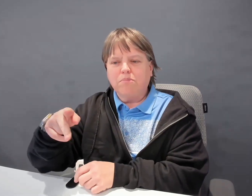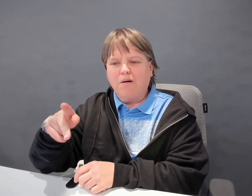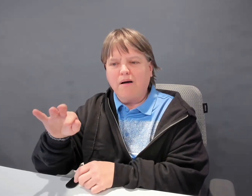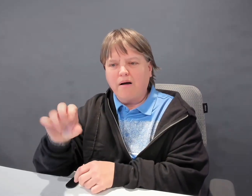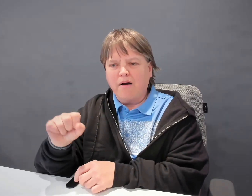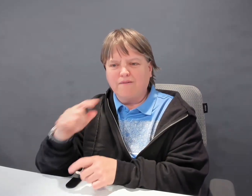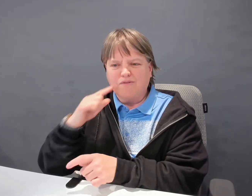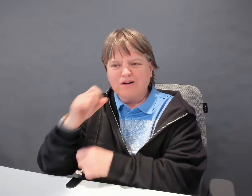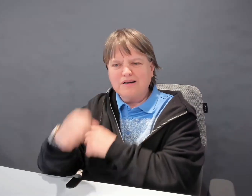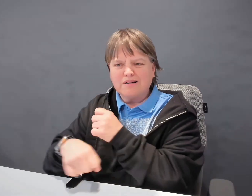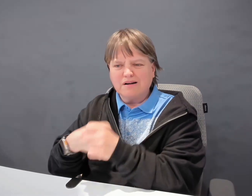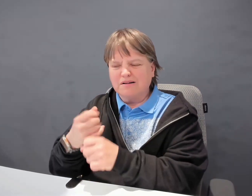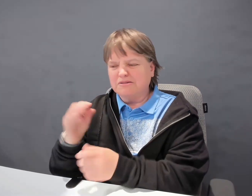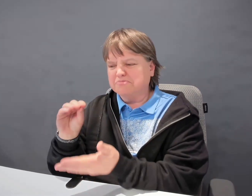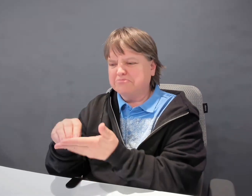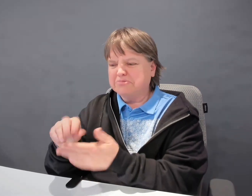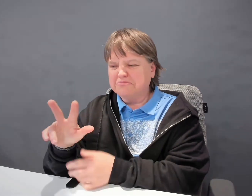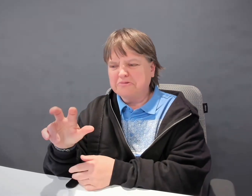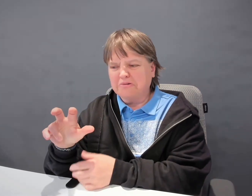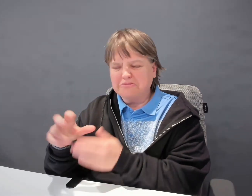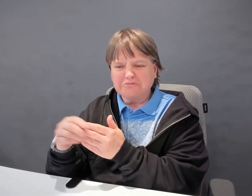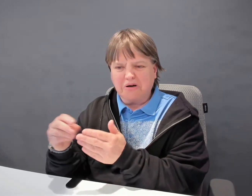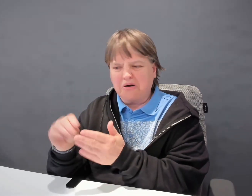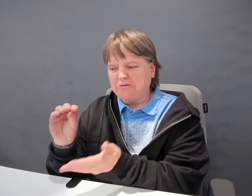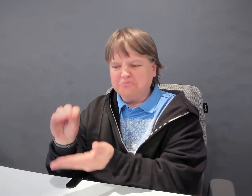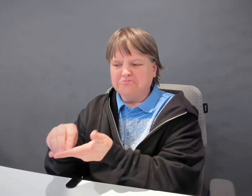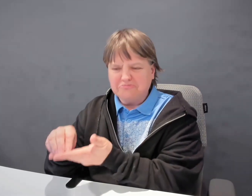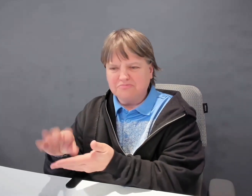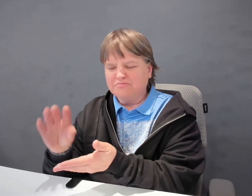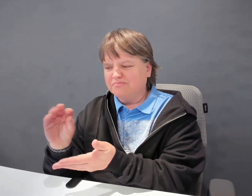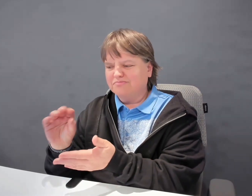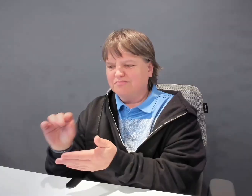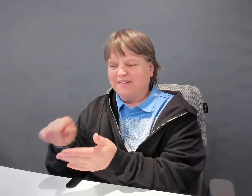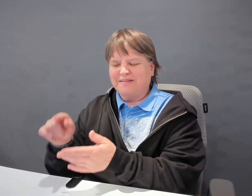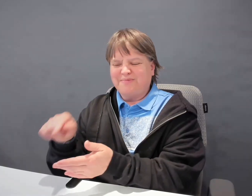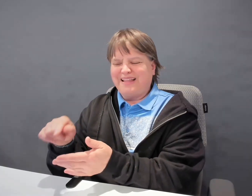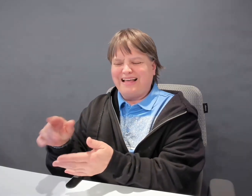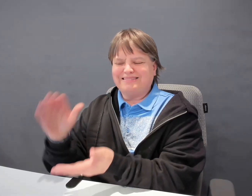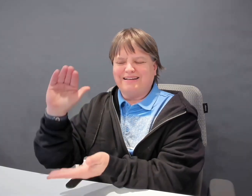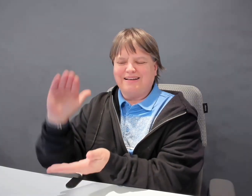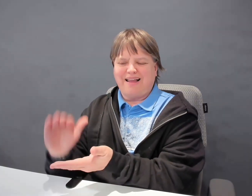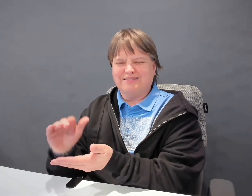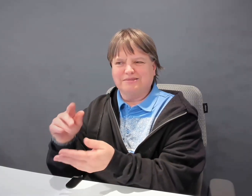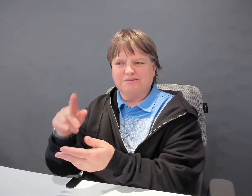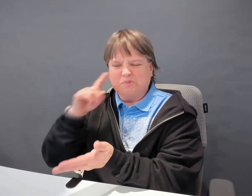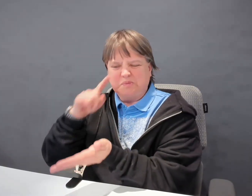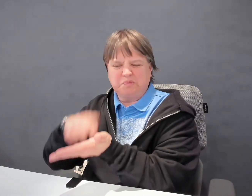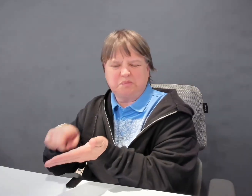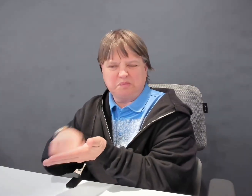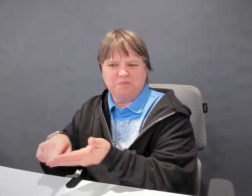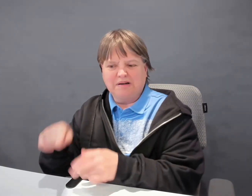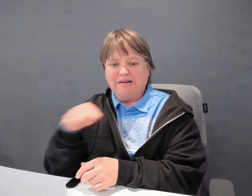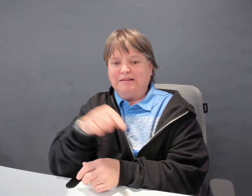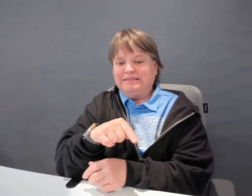that may not fit into a category, supplies, you could say for the year, maybe $300. And you could just put that into the miscellaneous